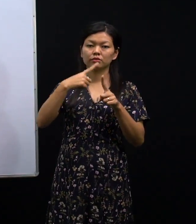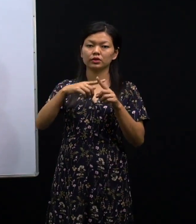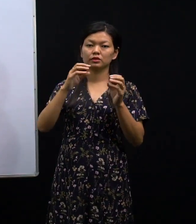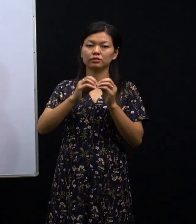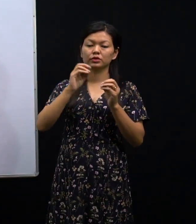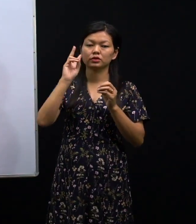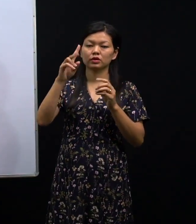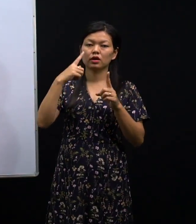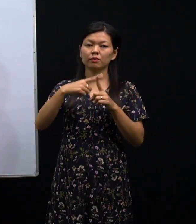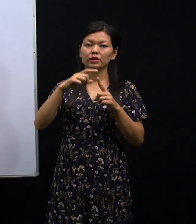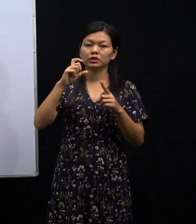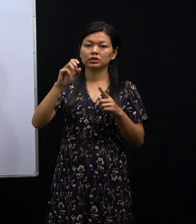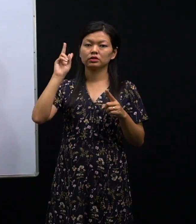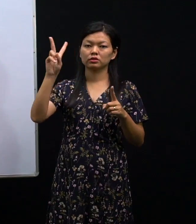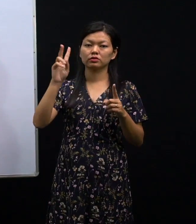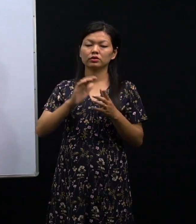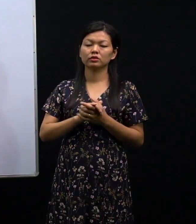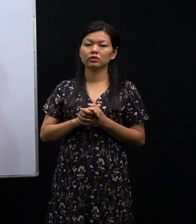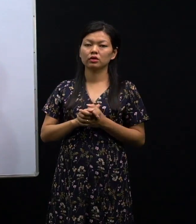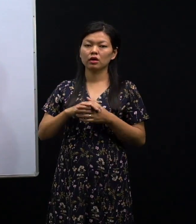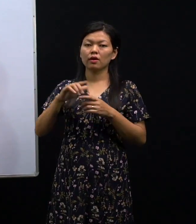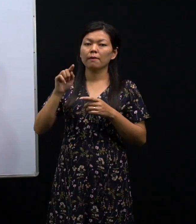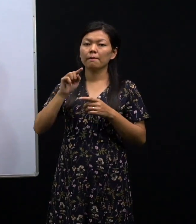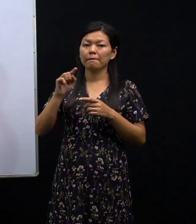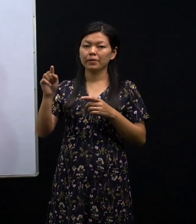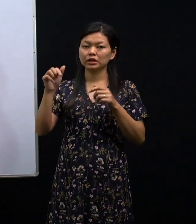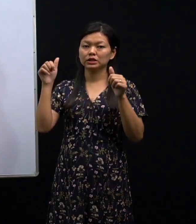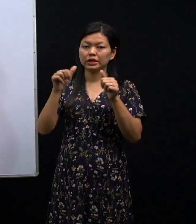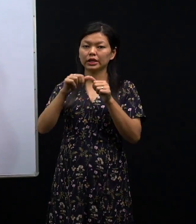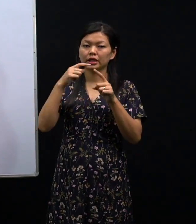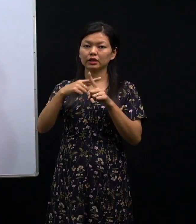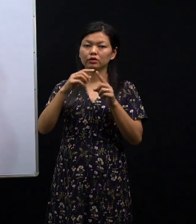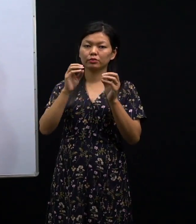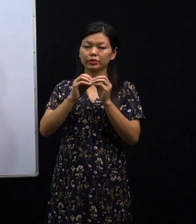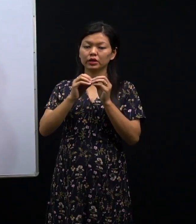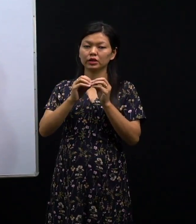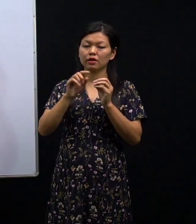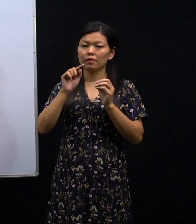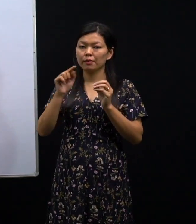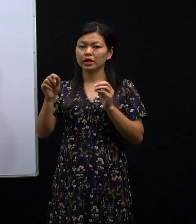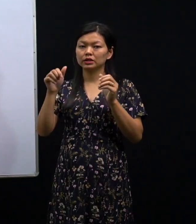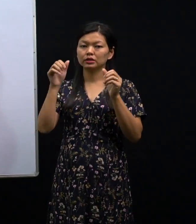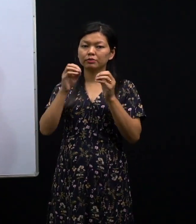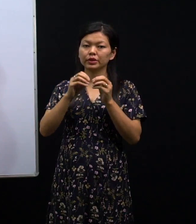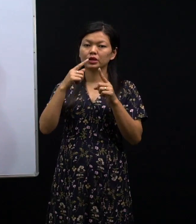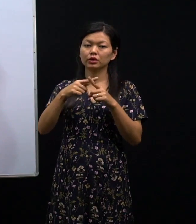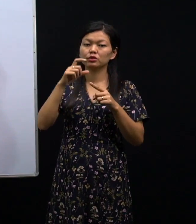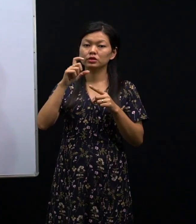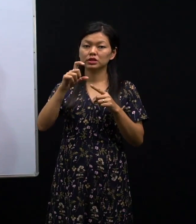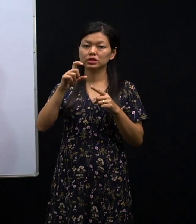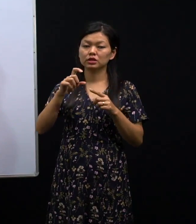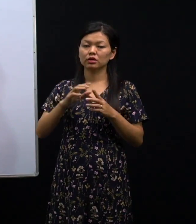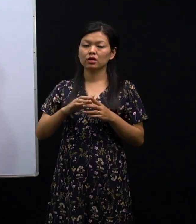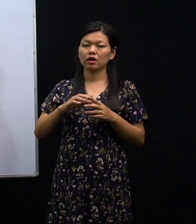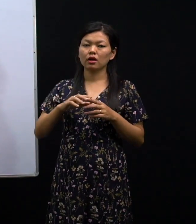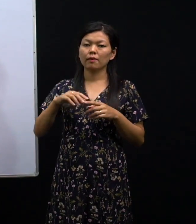plus B square plus C square minus A into B minus B into C